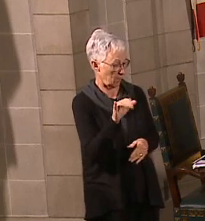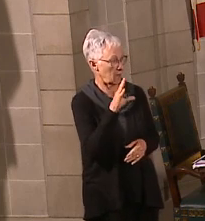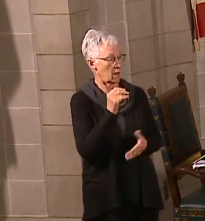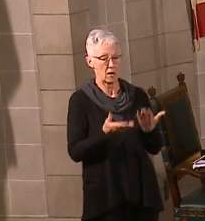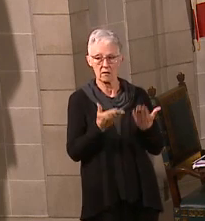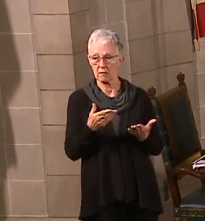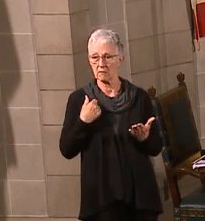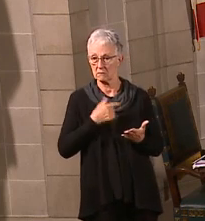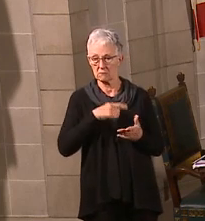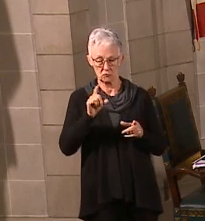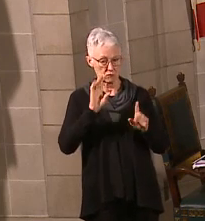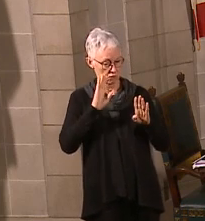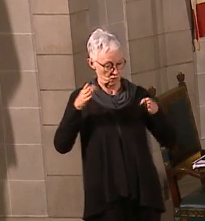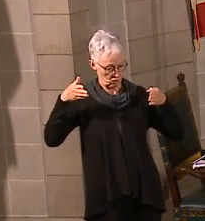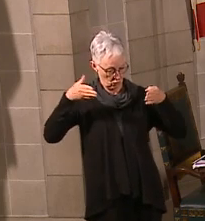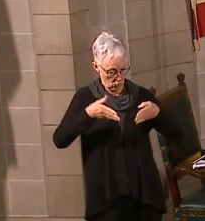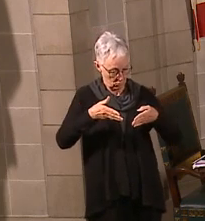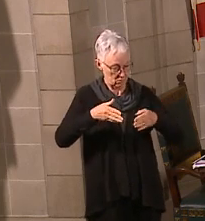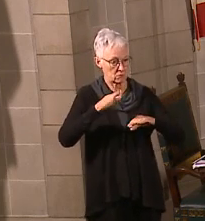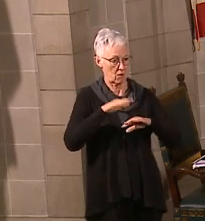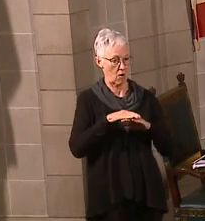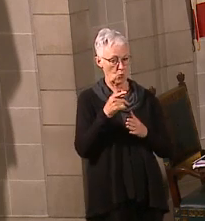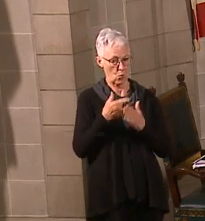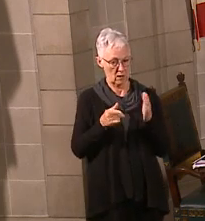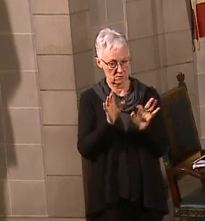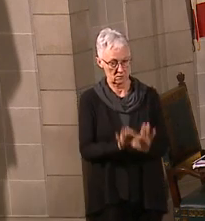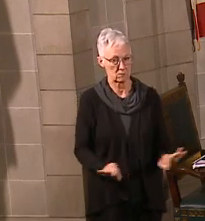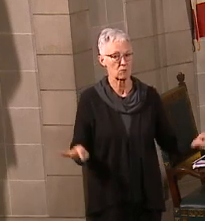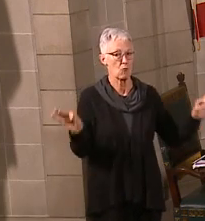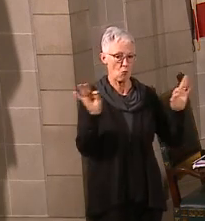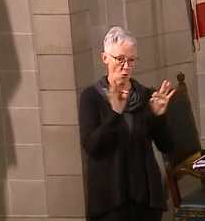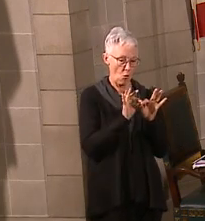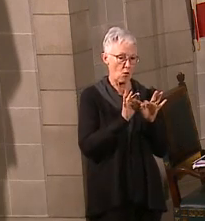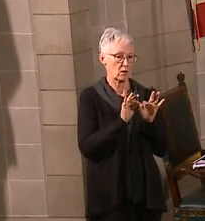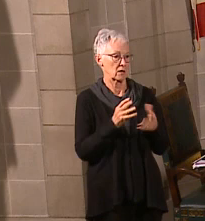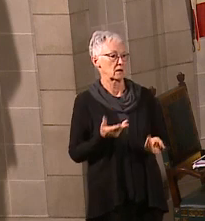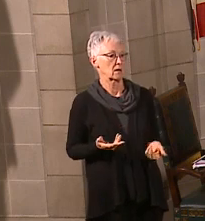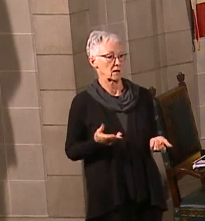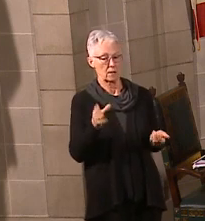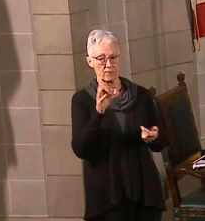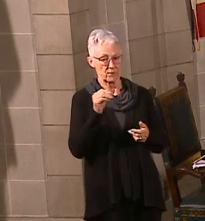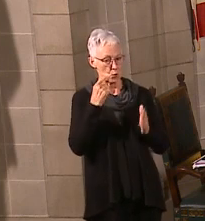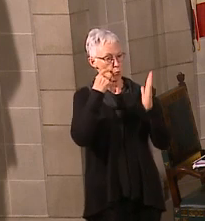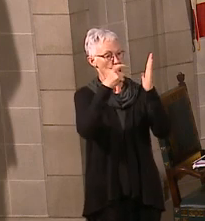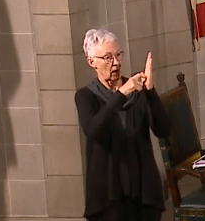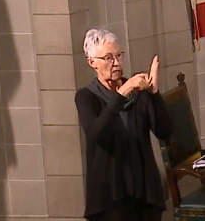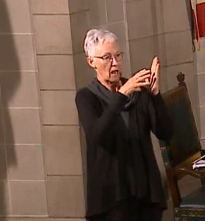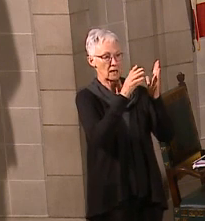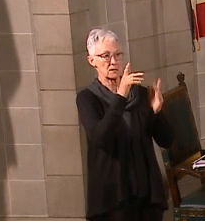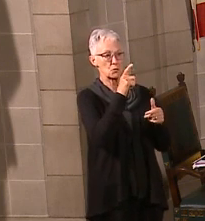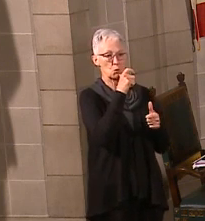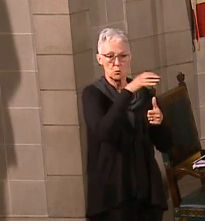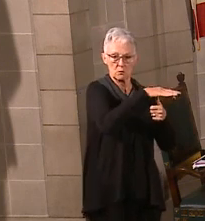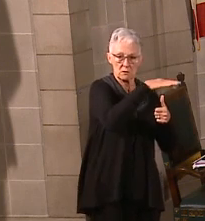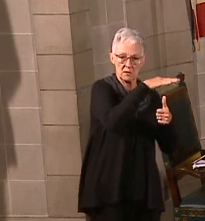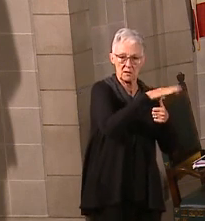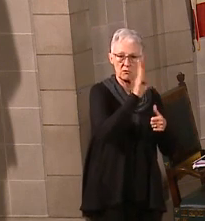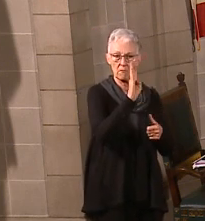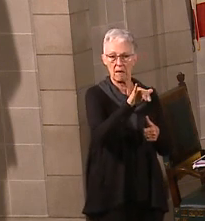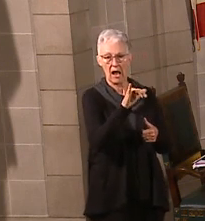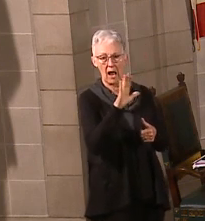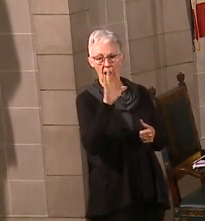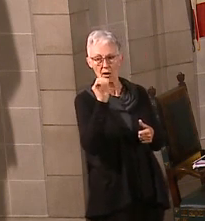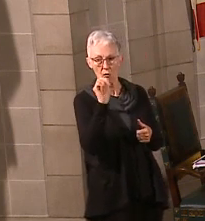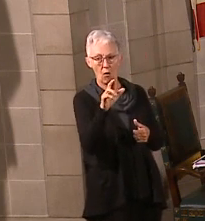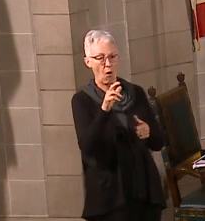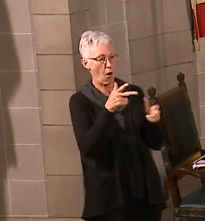things that we know are already safe. Virtually, what you can do to recognize students in cars, as the governor mentioned as well. But instead of being